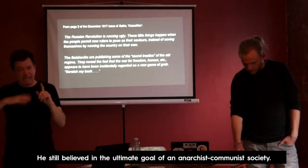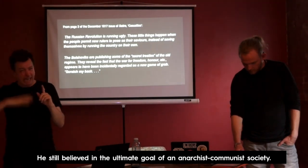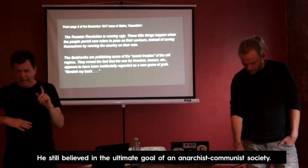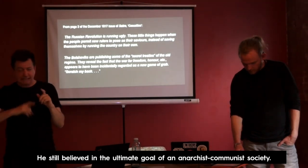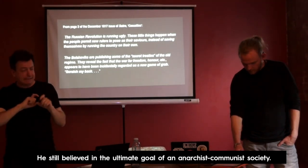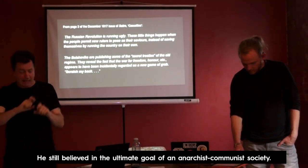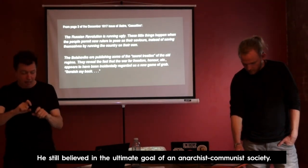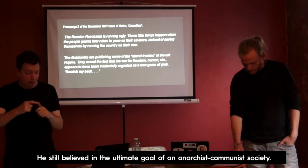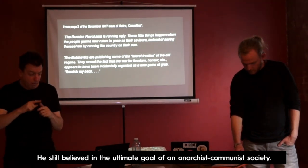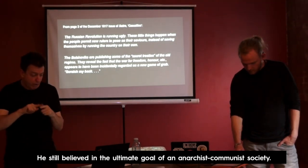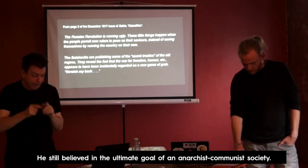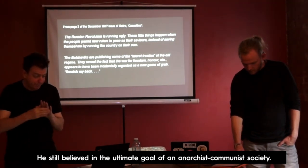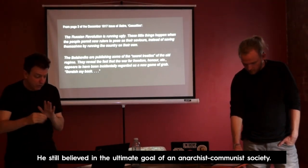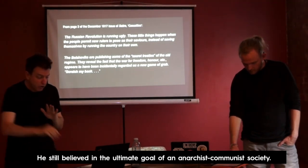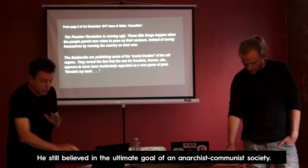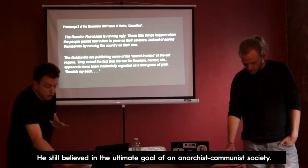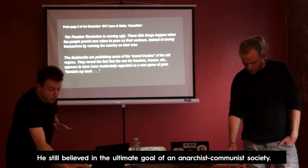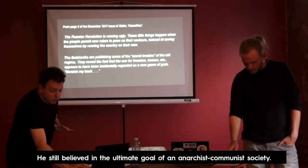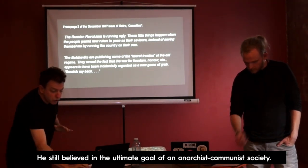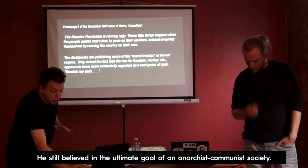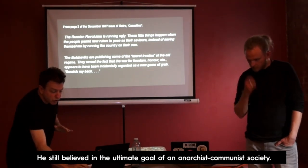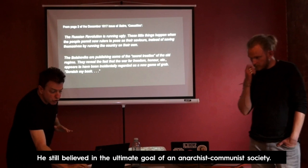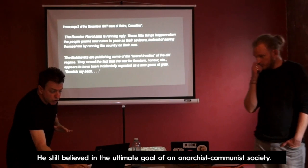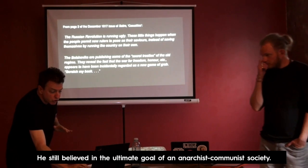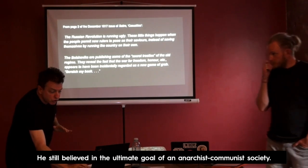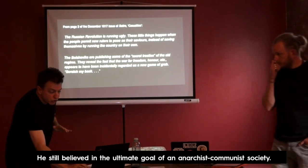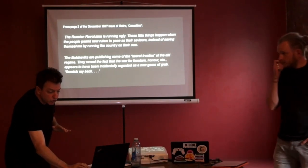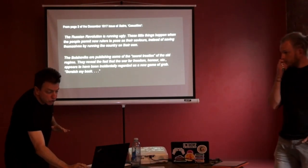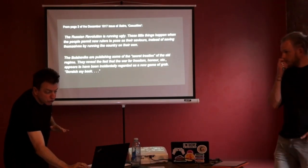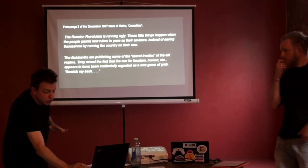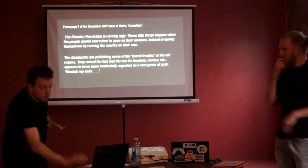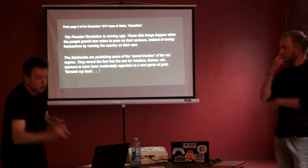He still believed in the ultimate goal of a communist society.